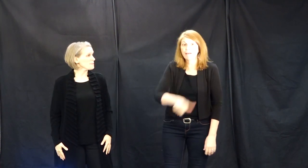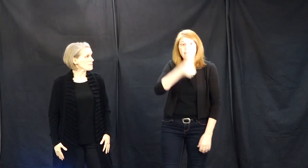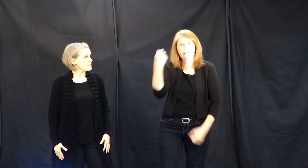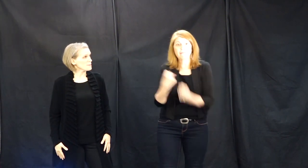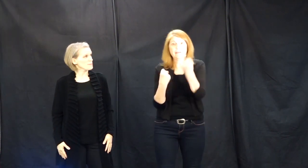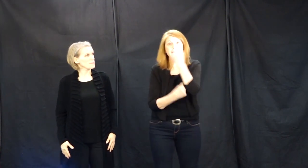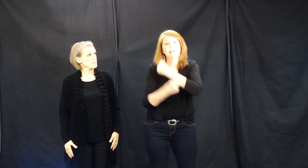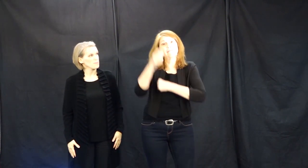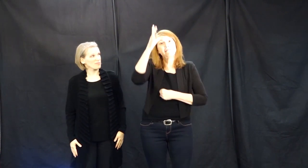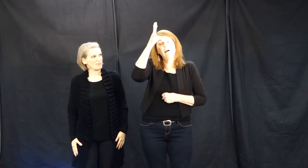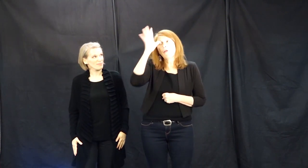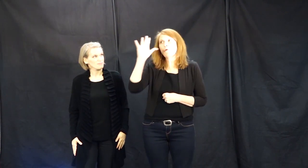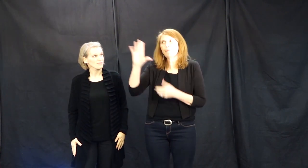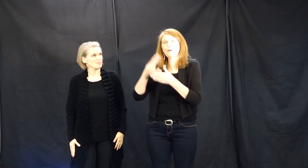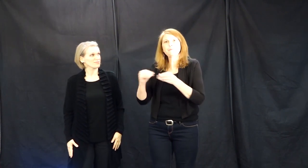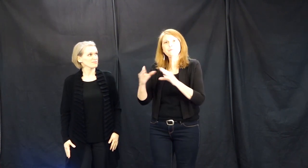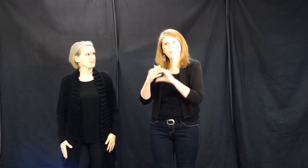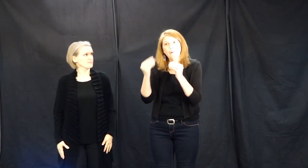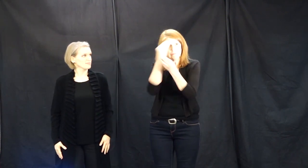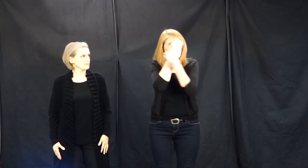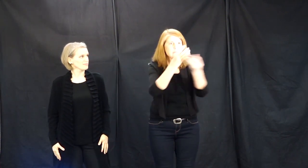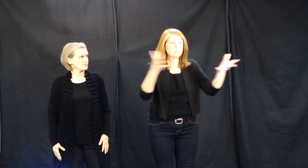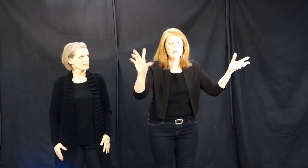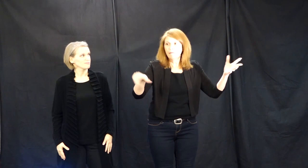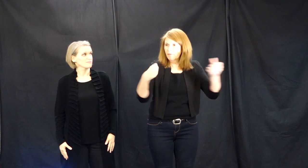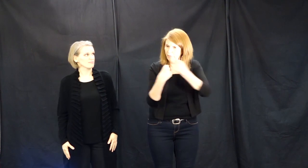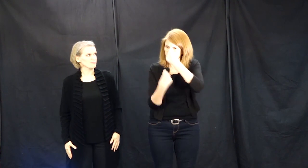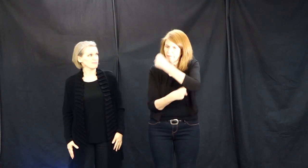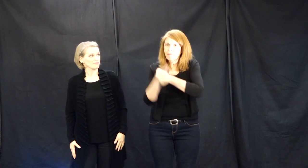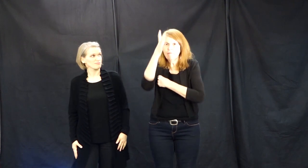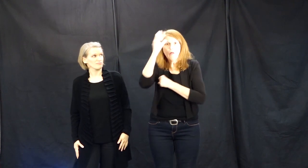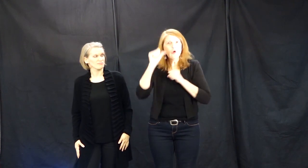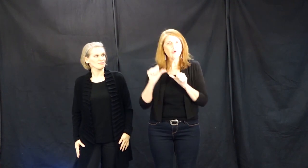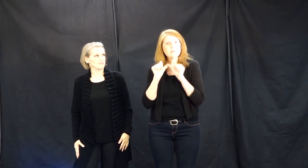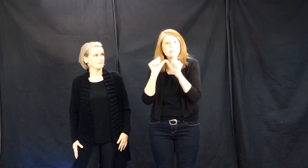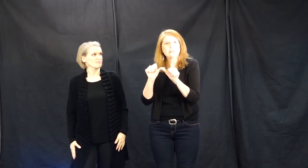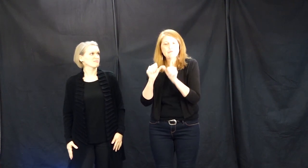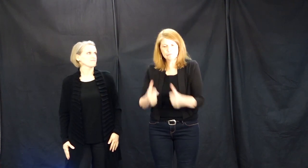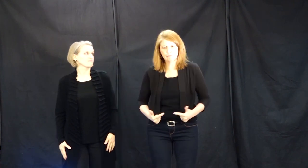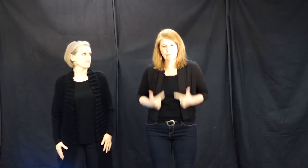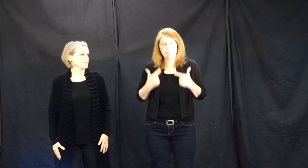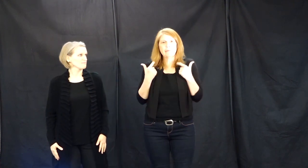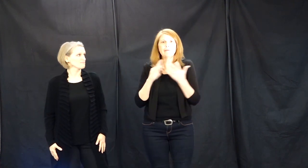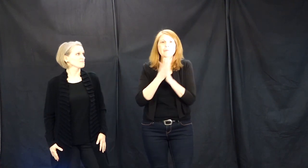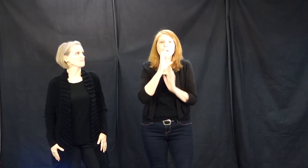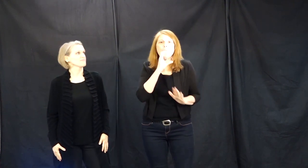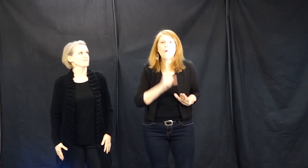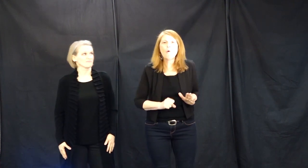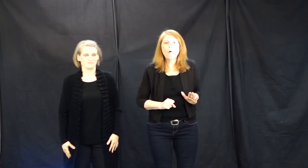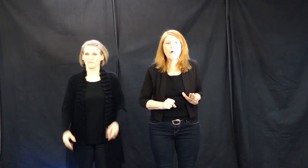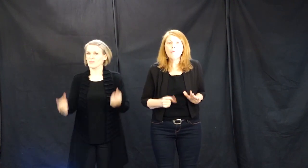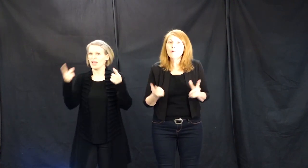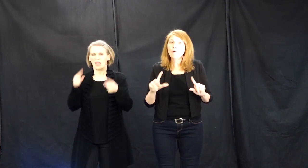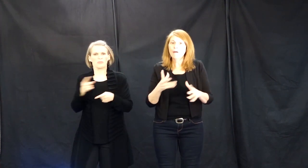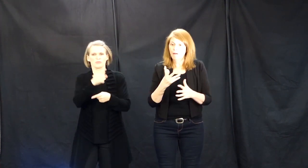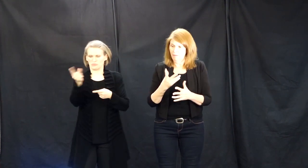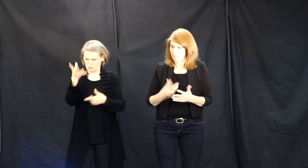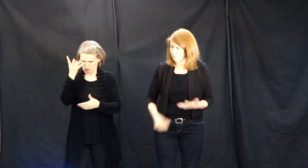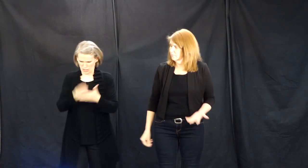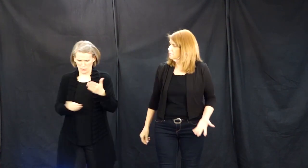father story gets told. Every other founding father gets to grow old. And when you're gone, who remembers your name?